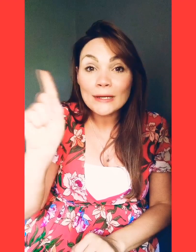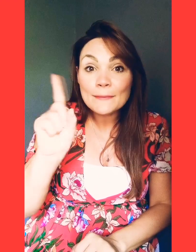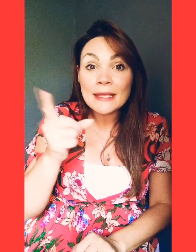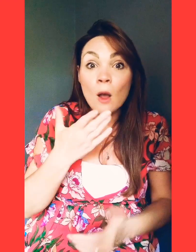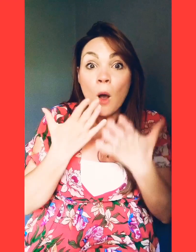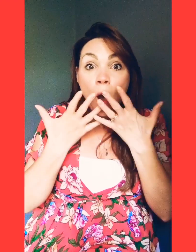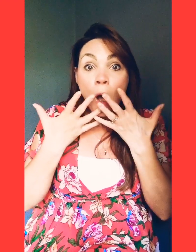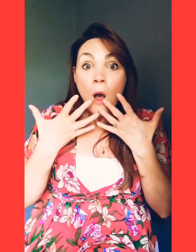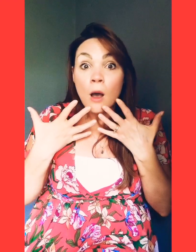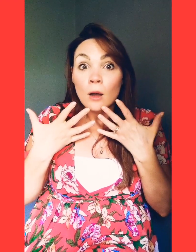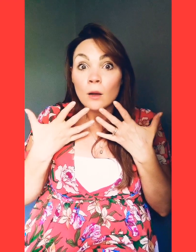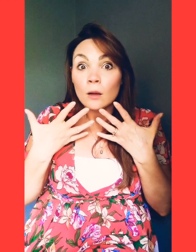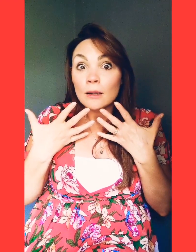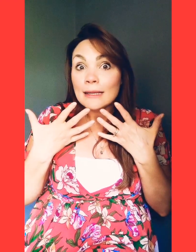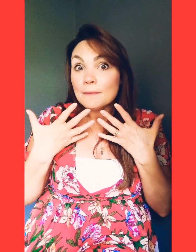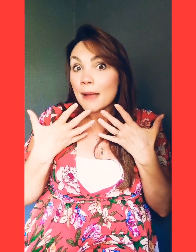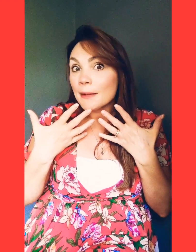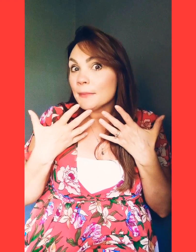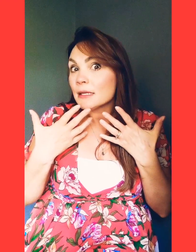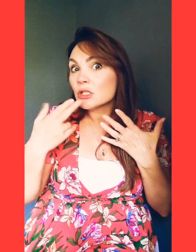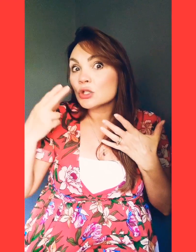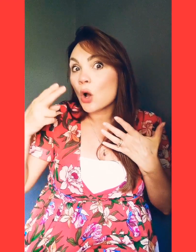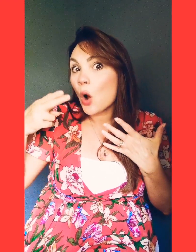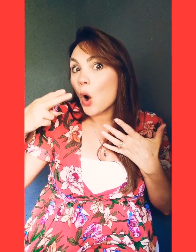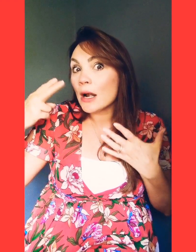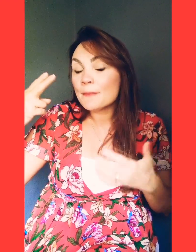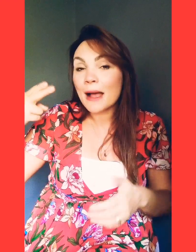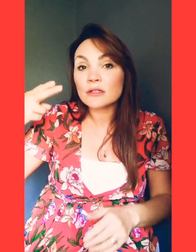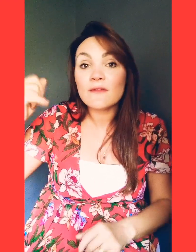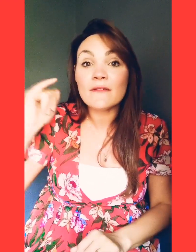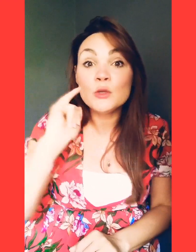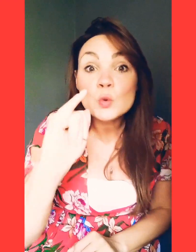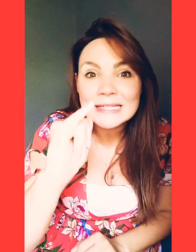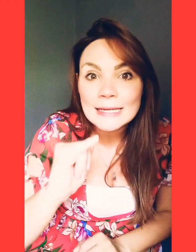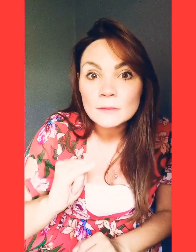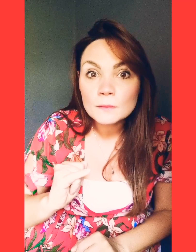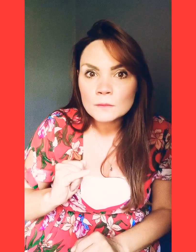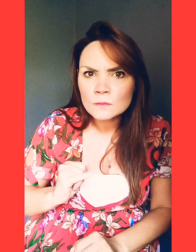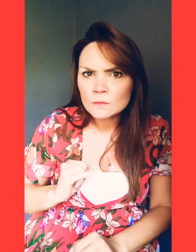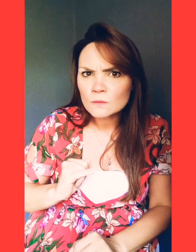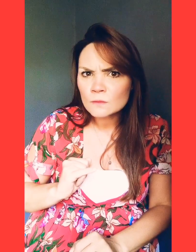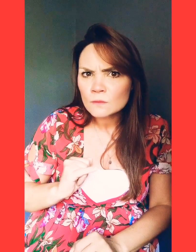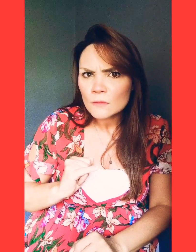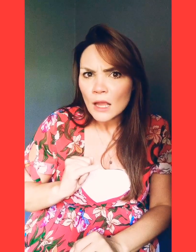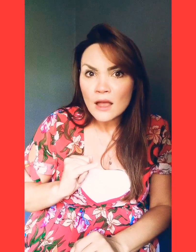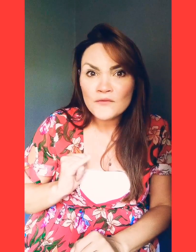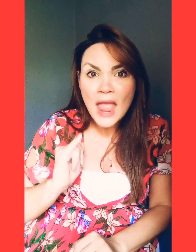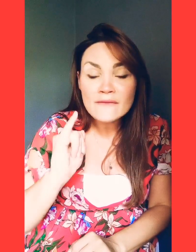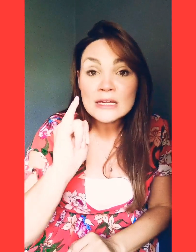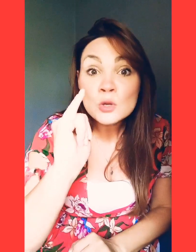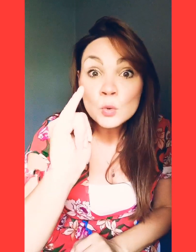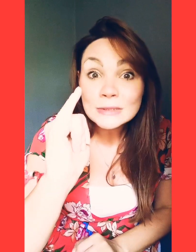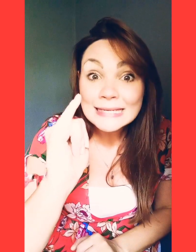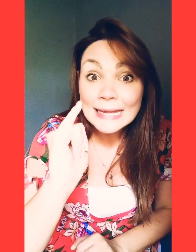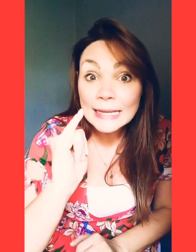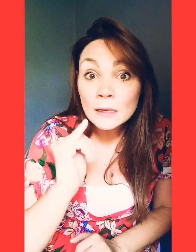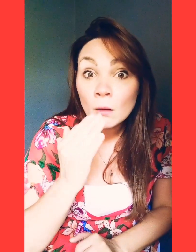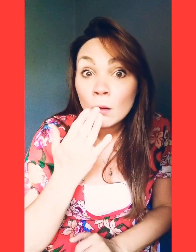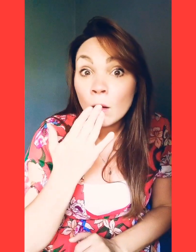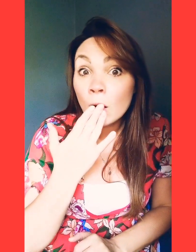it be? It might be a song all about a very naughty. A very naughty?